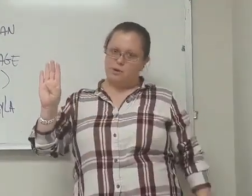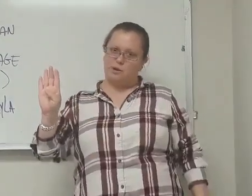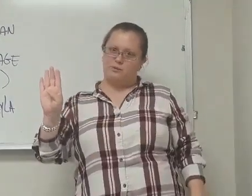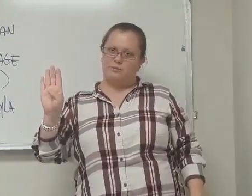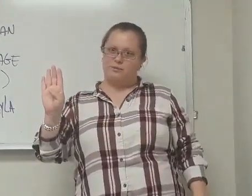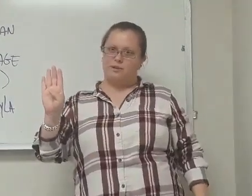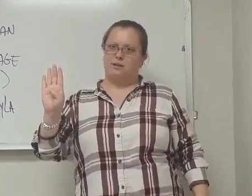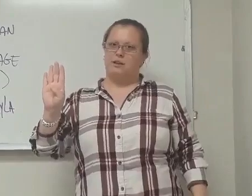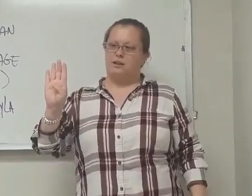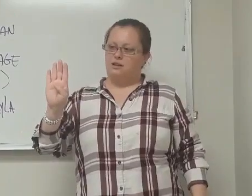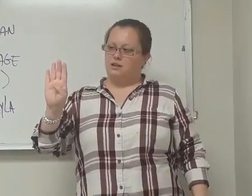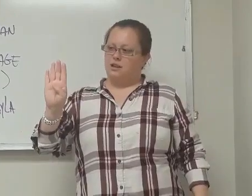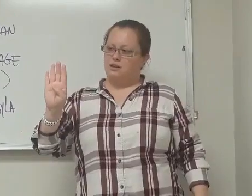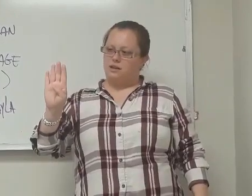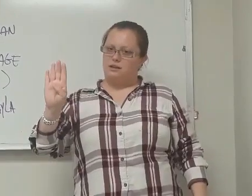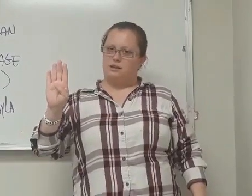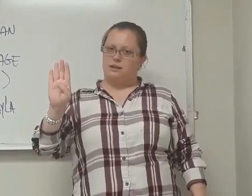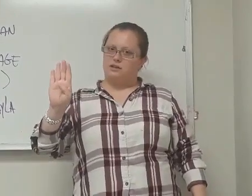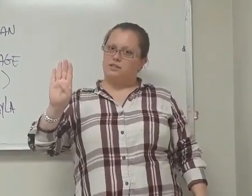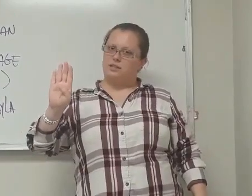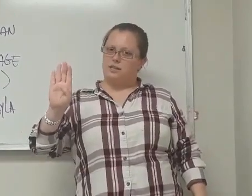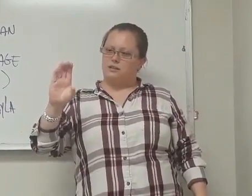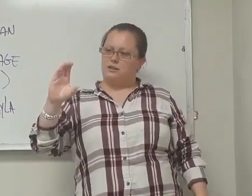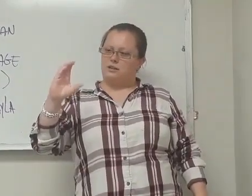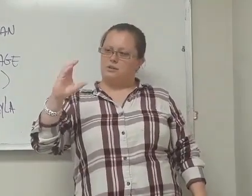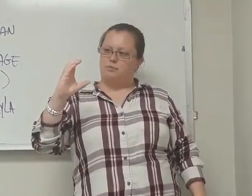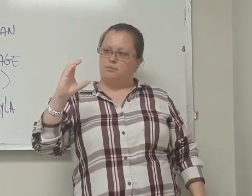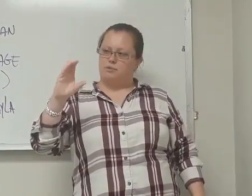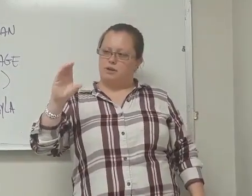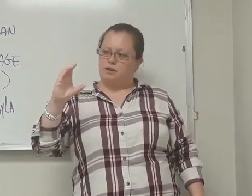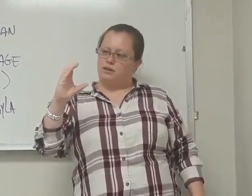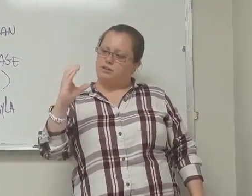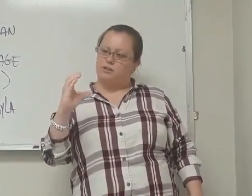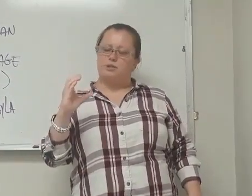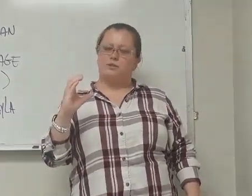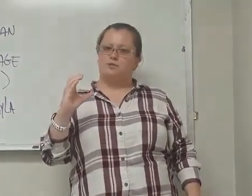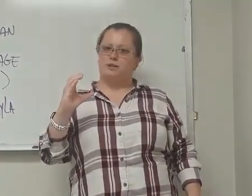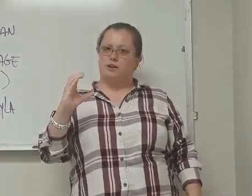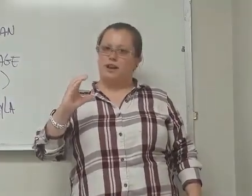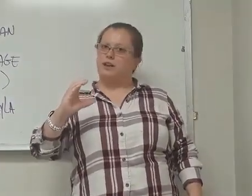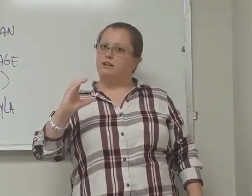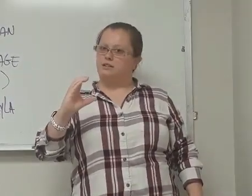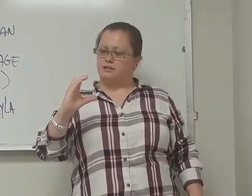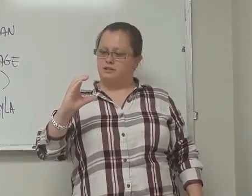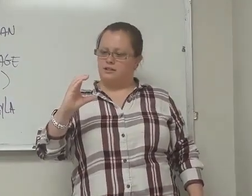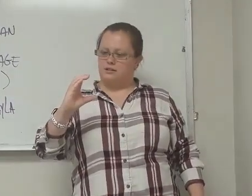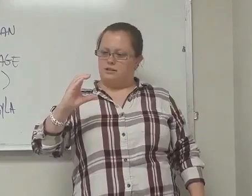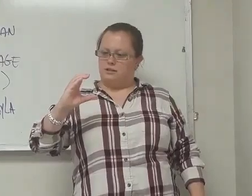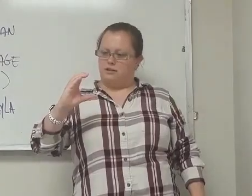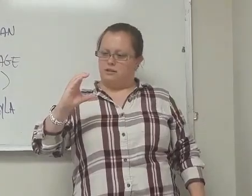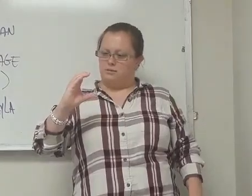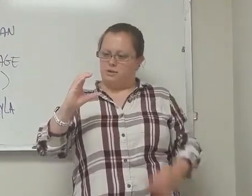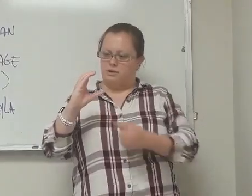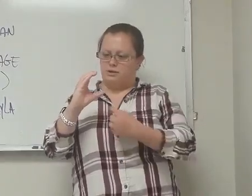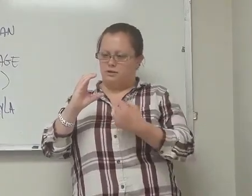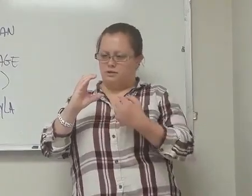palm, and then the letter C. You're gonna kind of tilt your hand so that